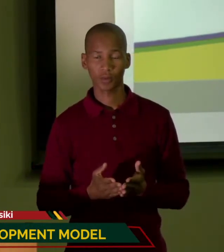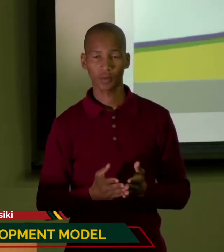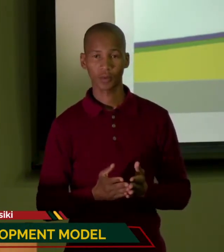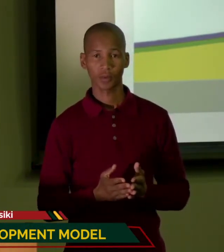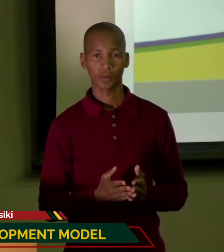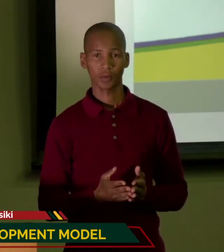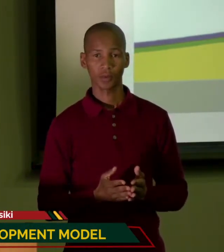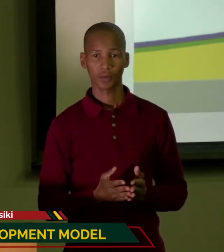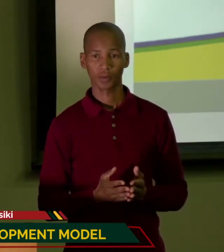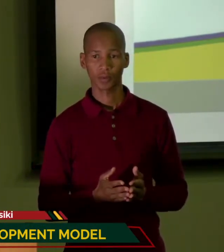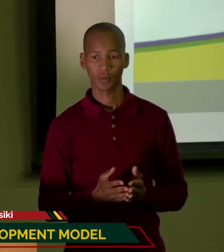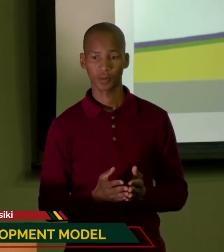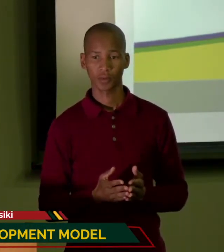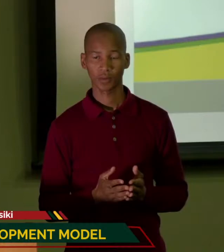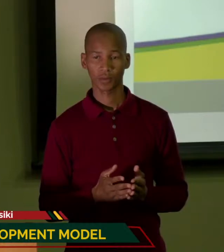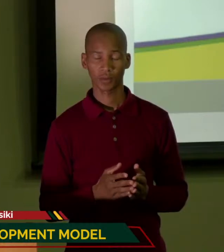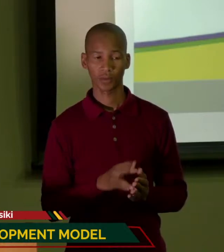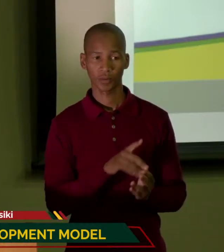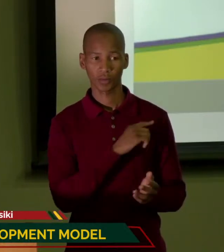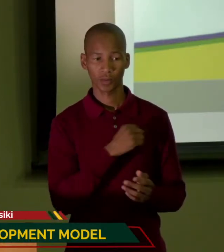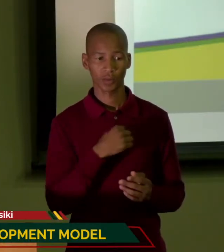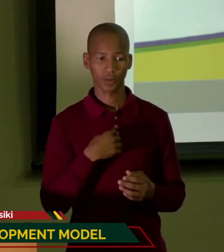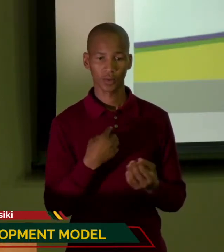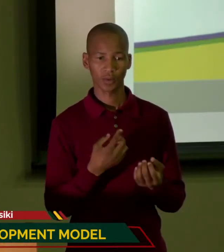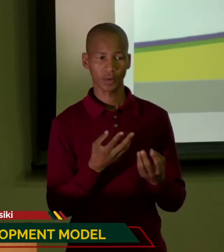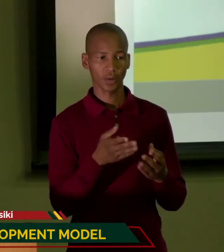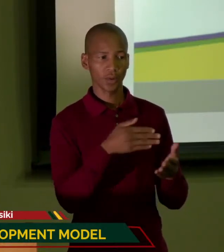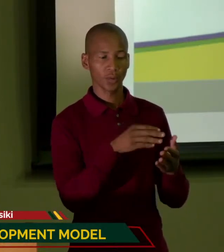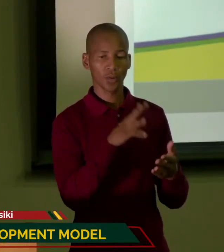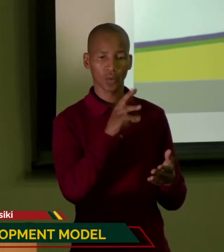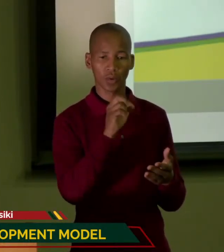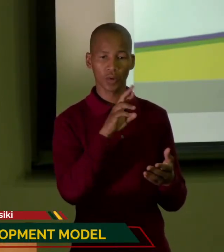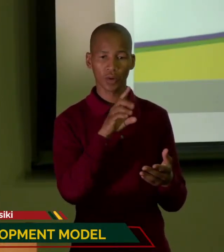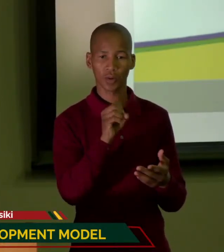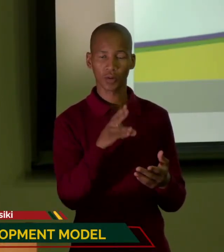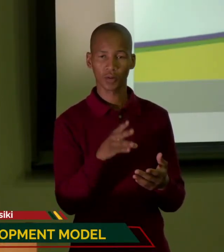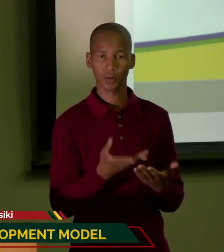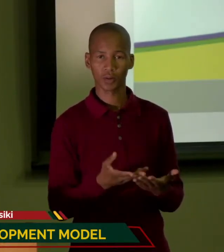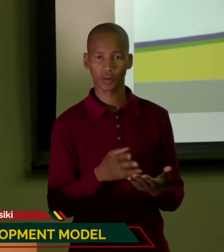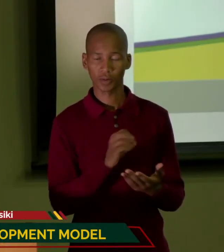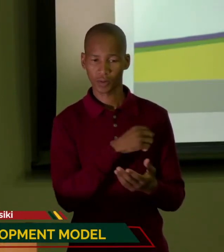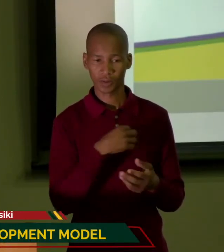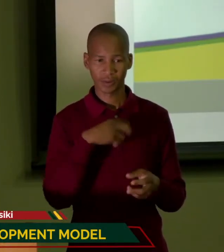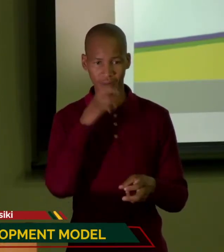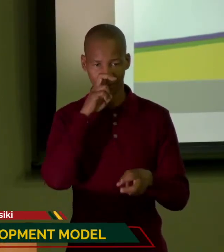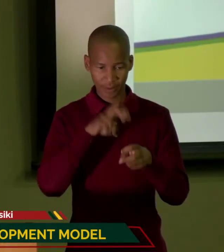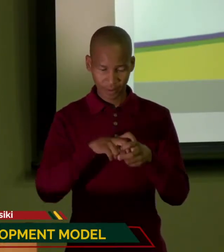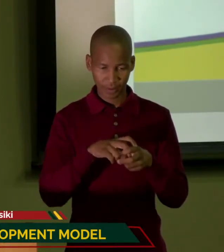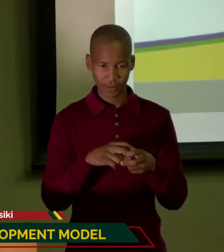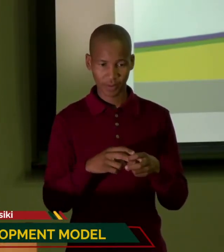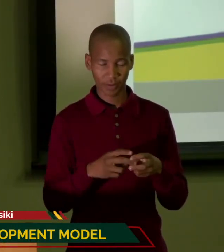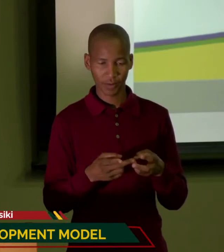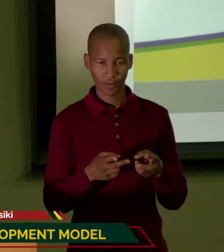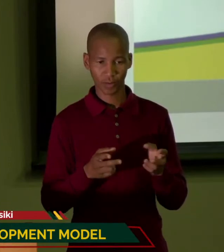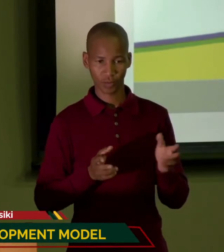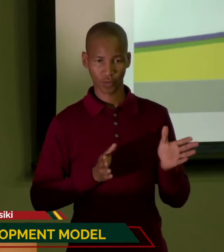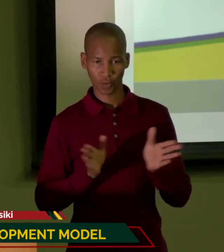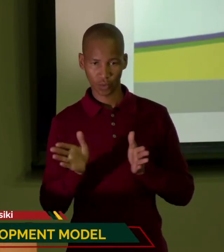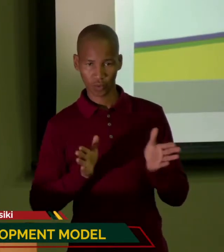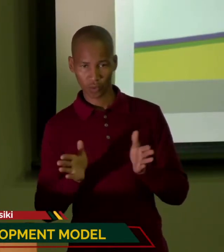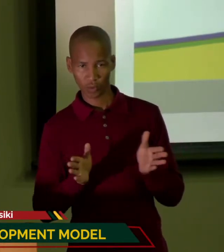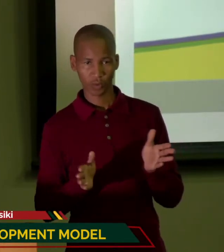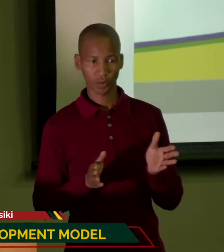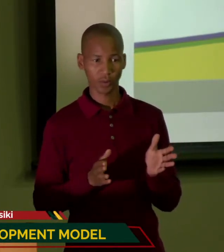well, we don't have words. Siyayazi ukuba, we need to coordinate